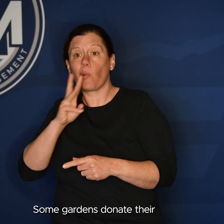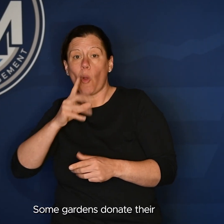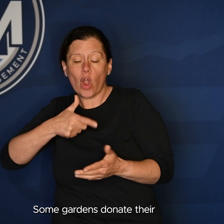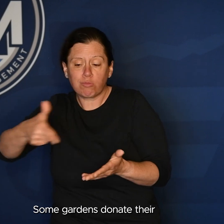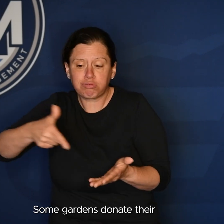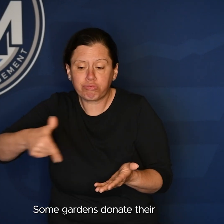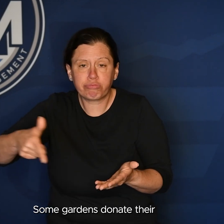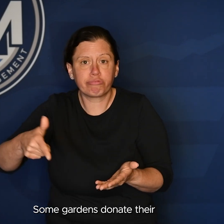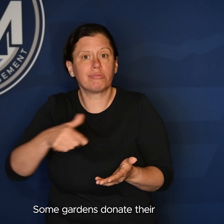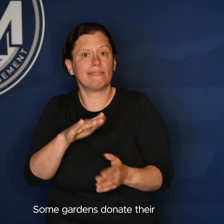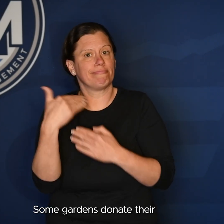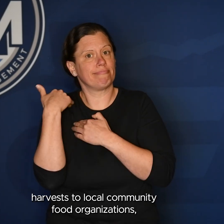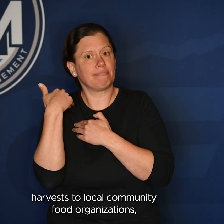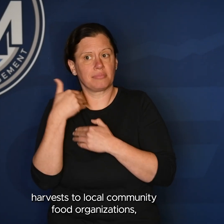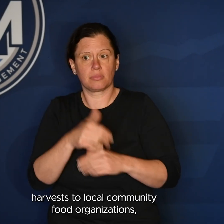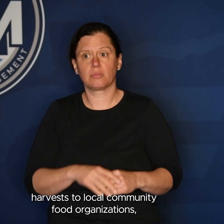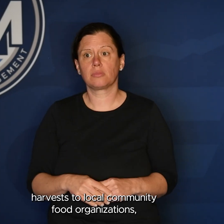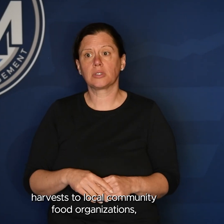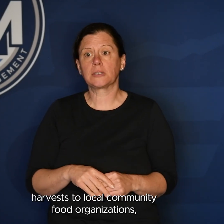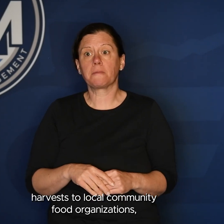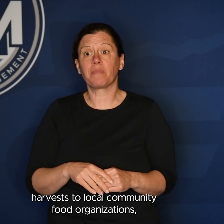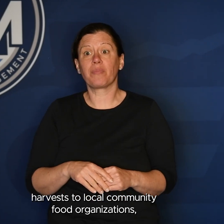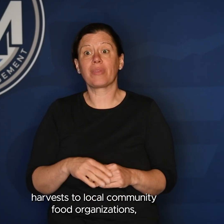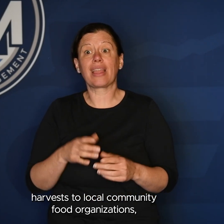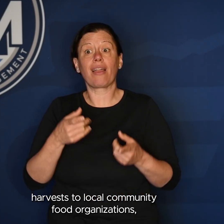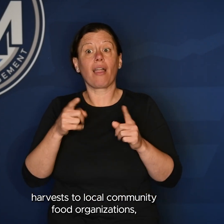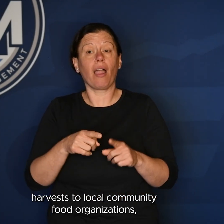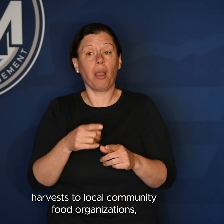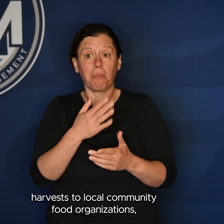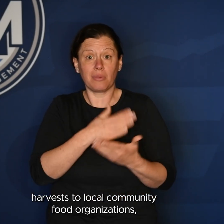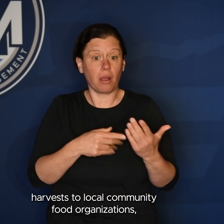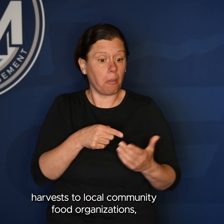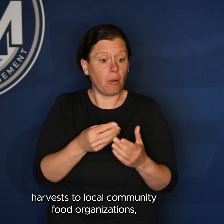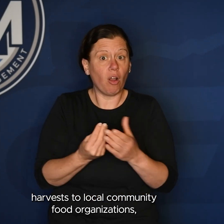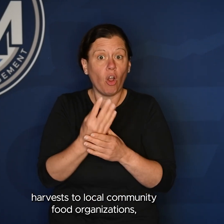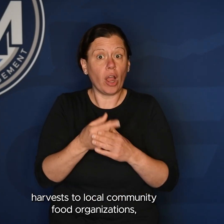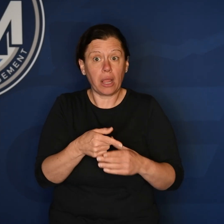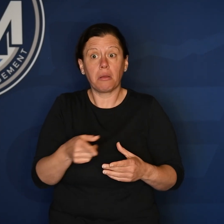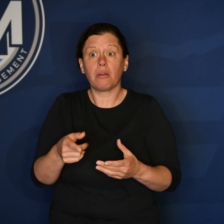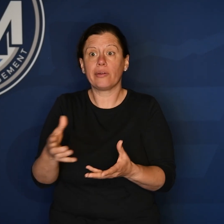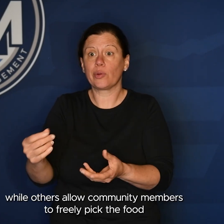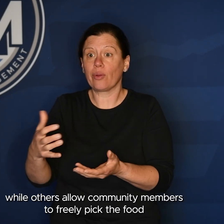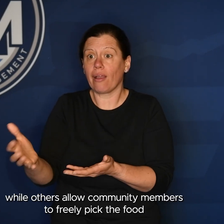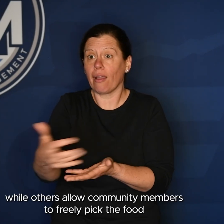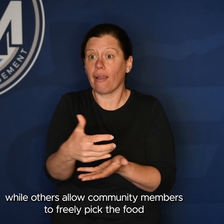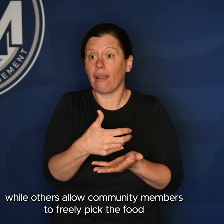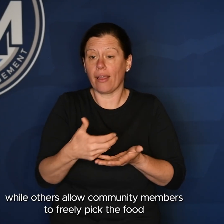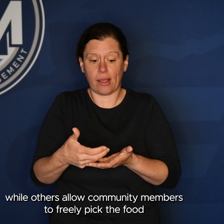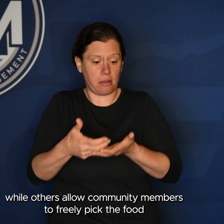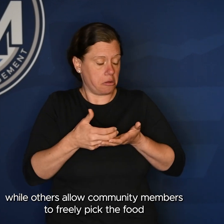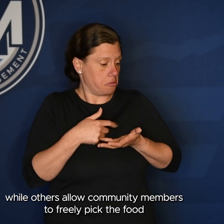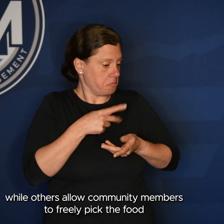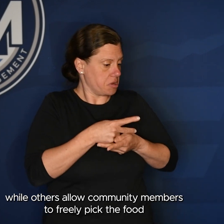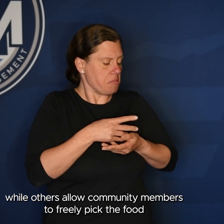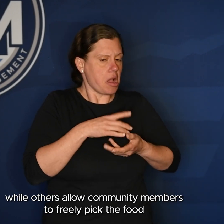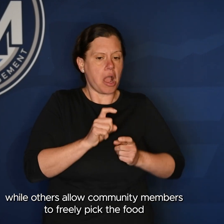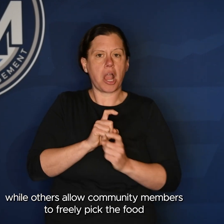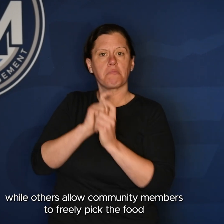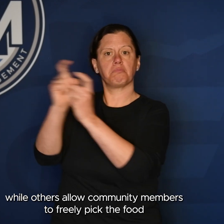Some gardens donate their harvests to local community food organizations, while others allow community members to